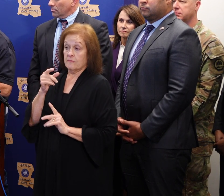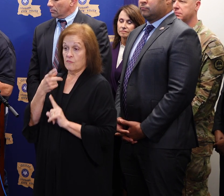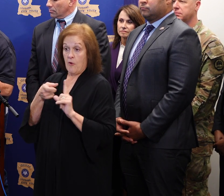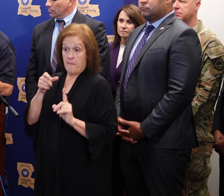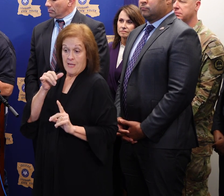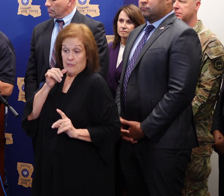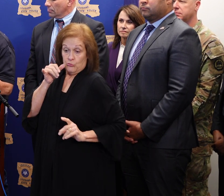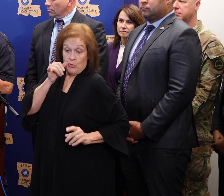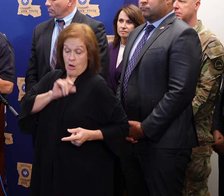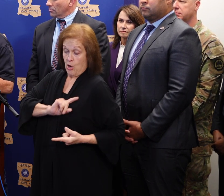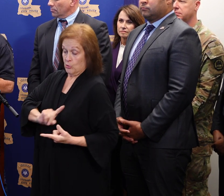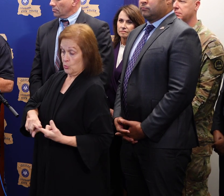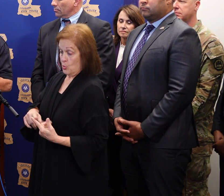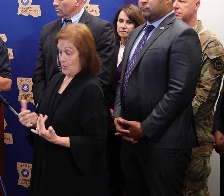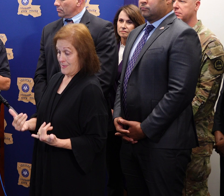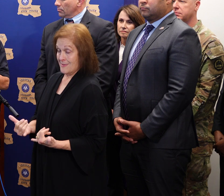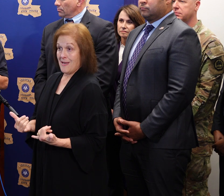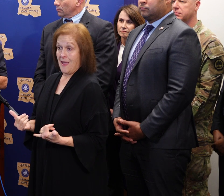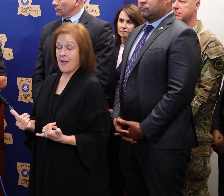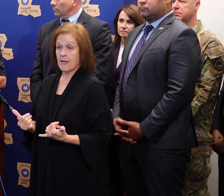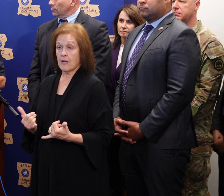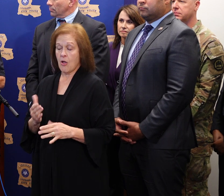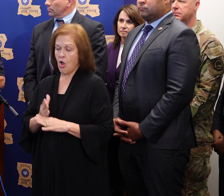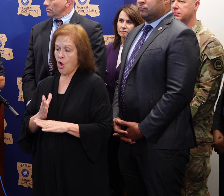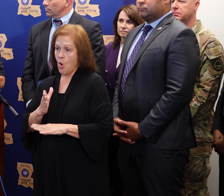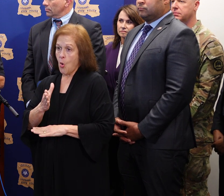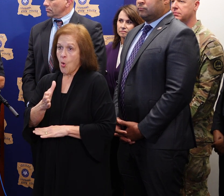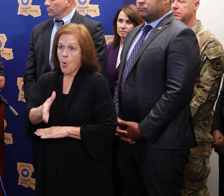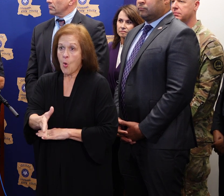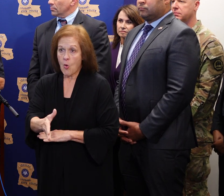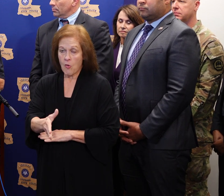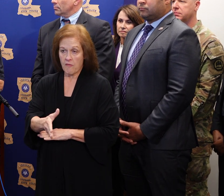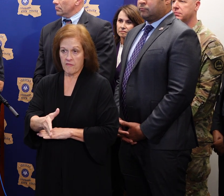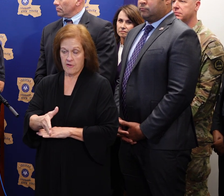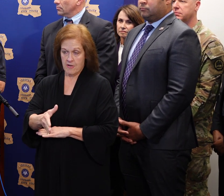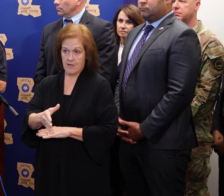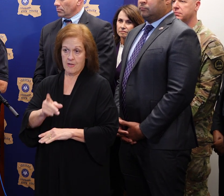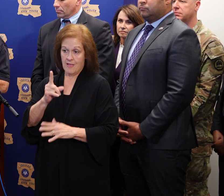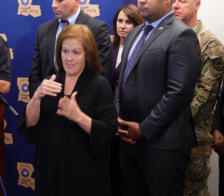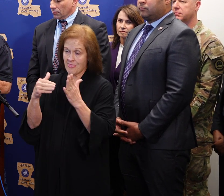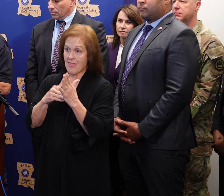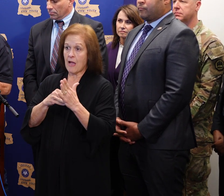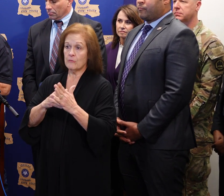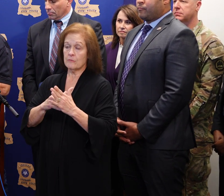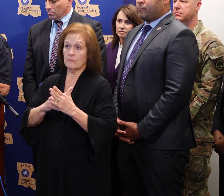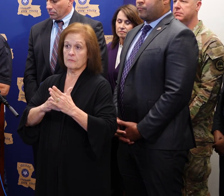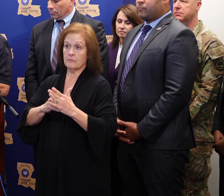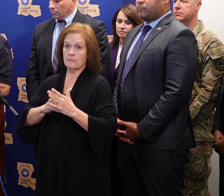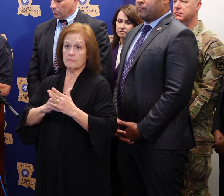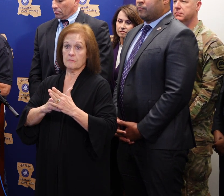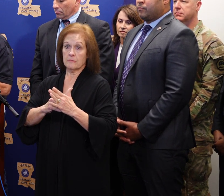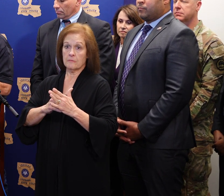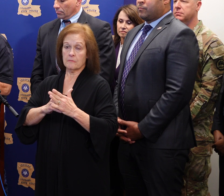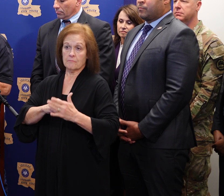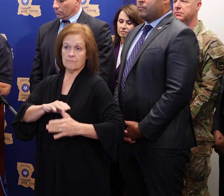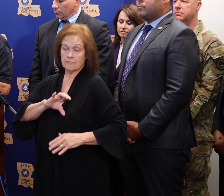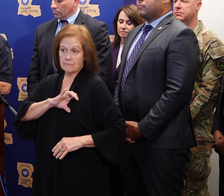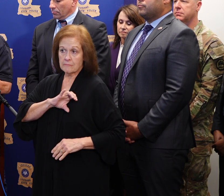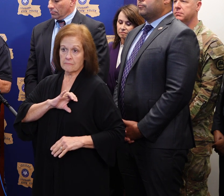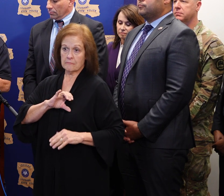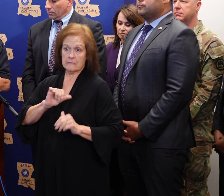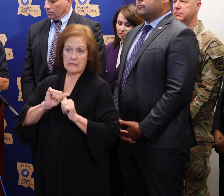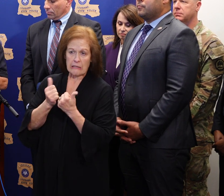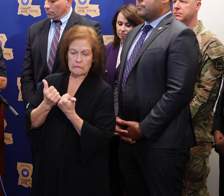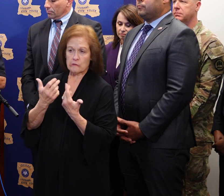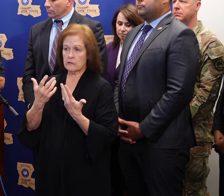to today, over 1,000 law enforcement agents and officers, men